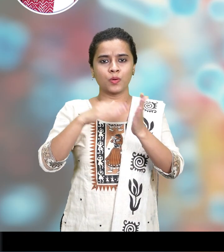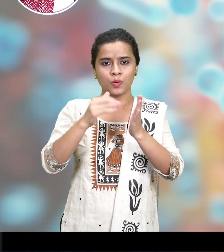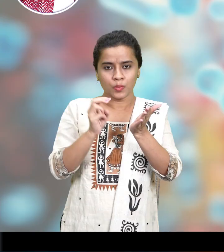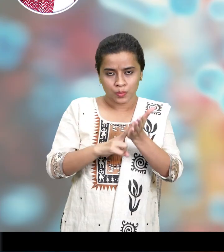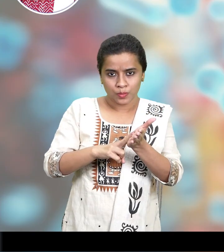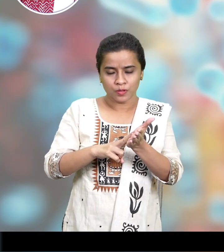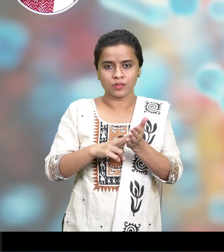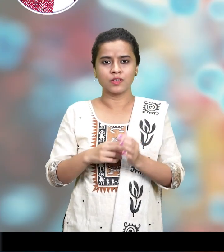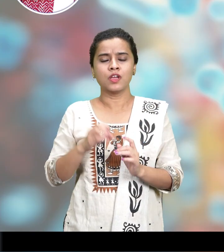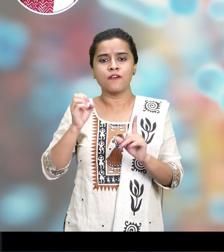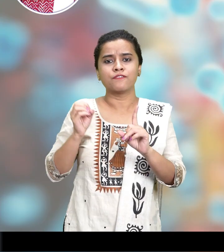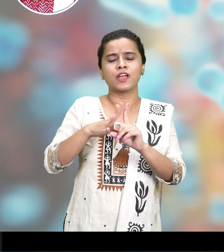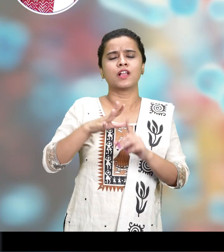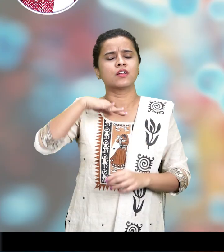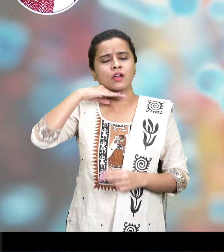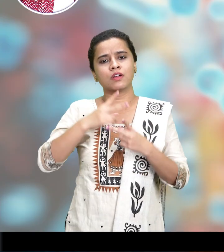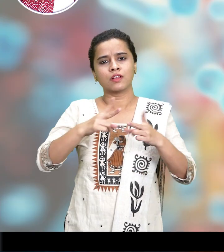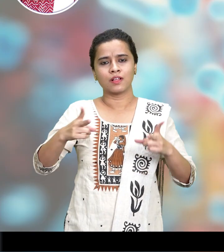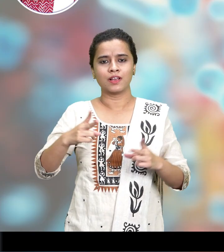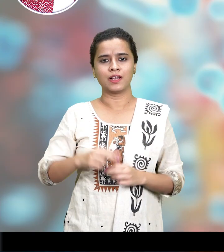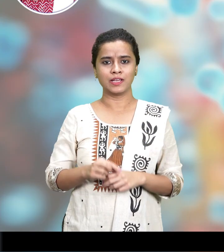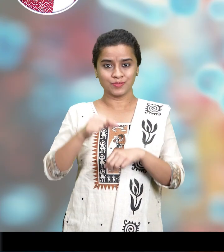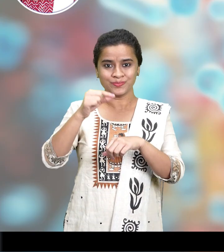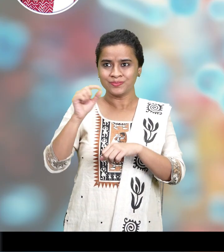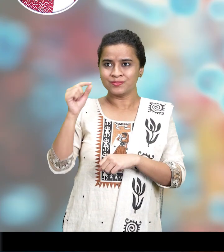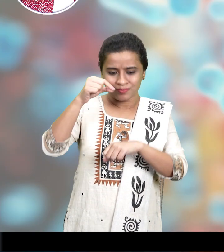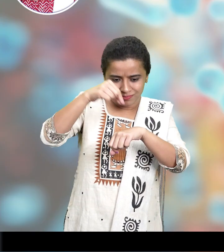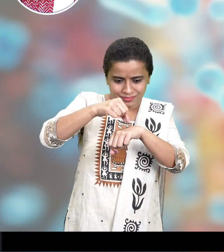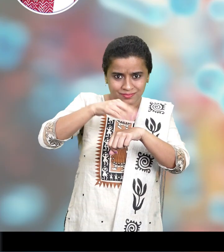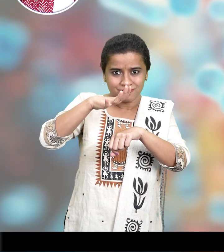cause diseases like malaria